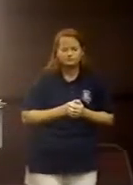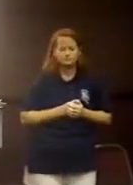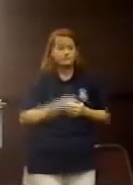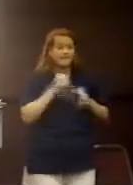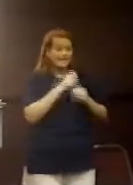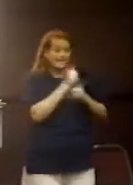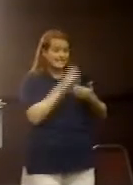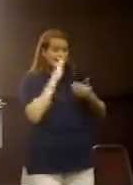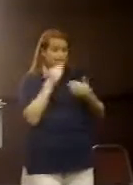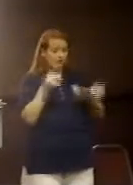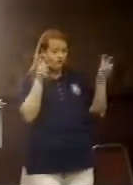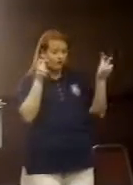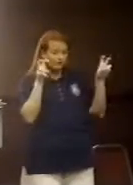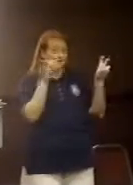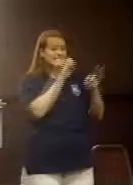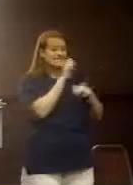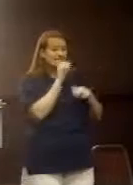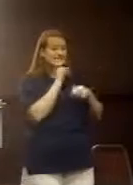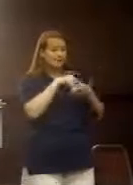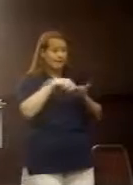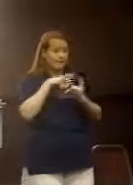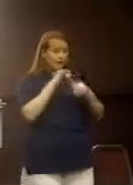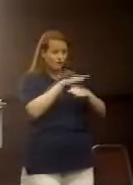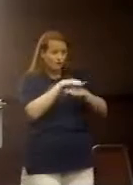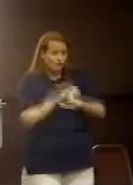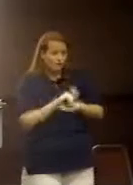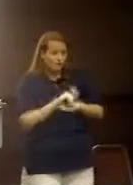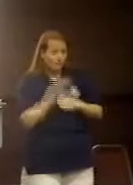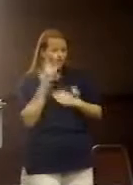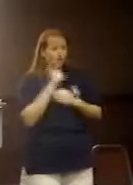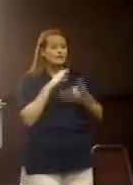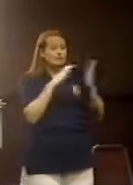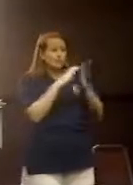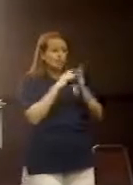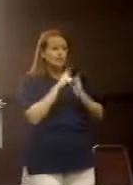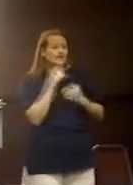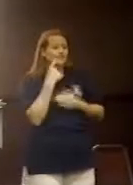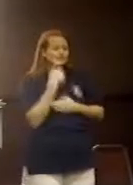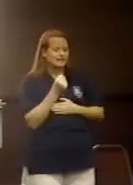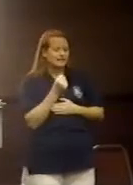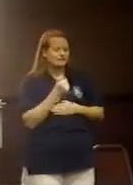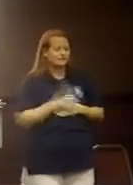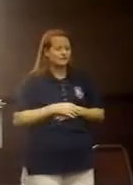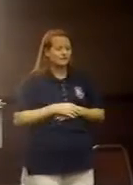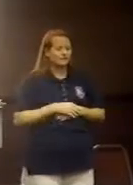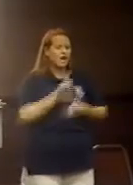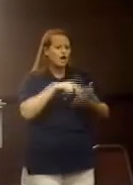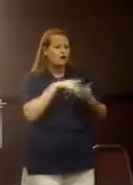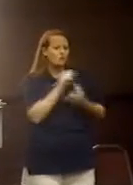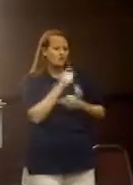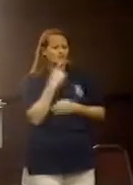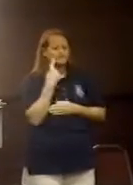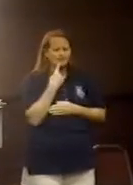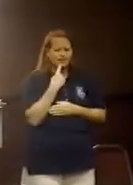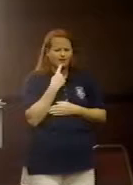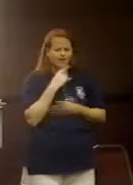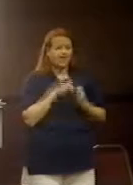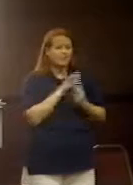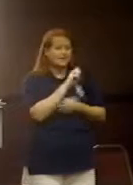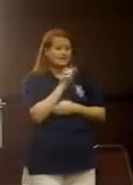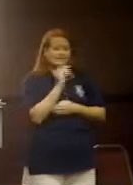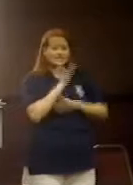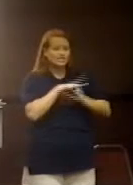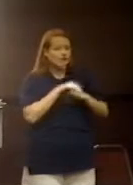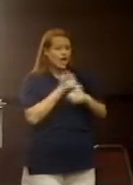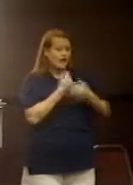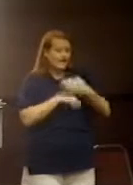In a section called C as a Model for English, there's a paragraph that says, critics say that C is